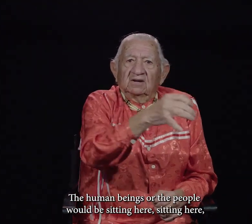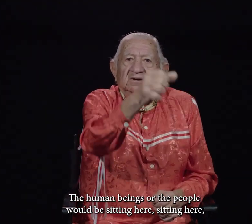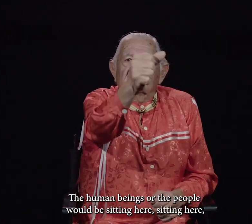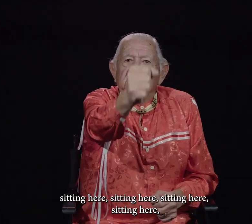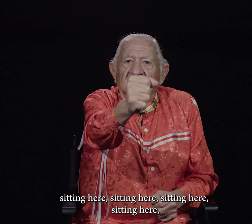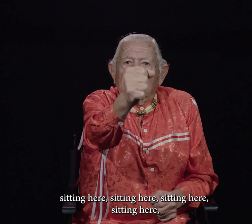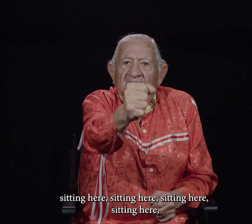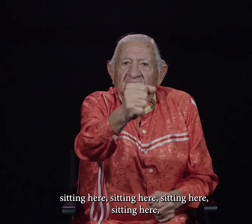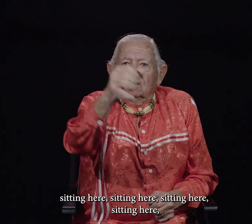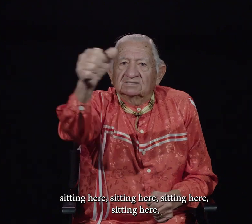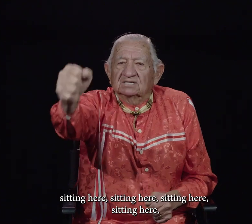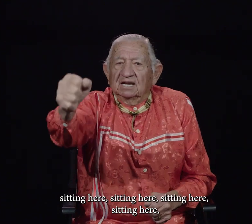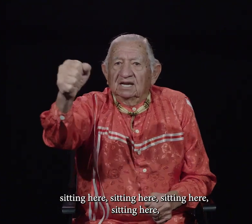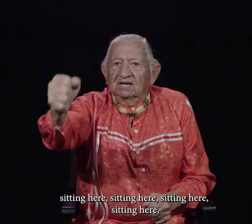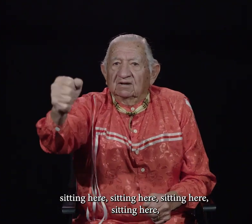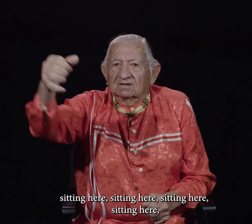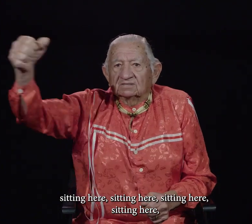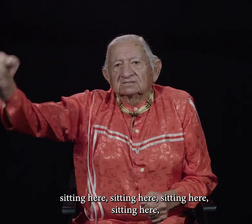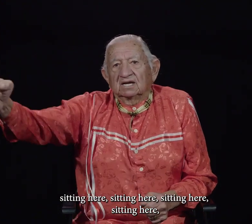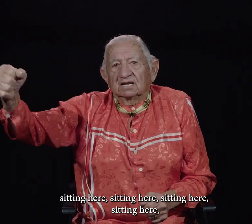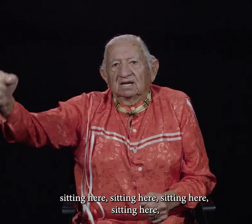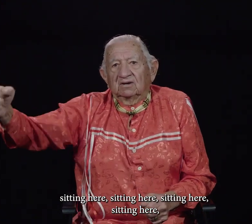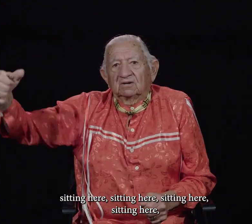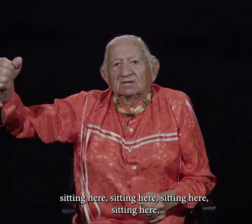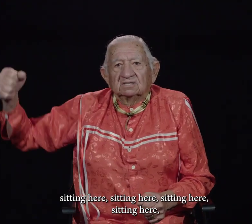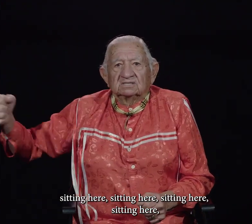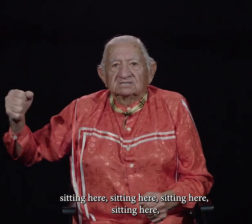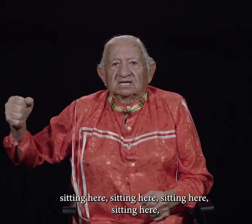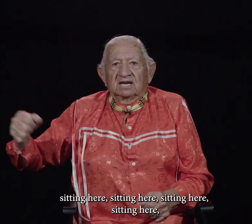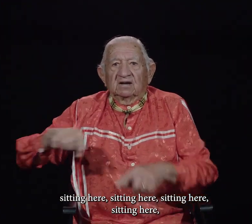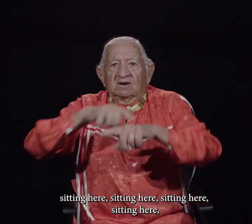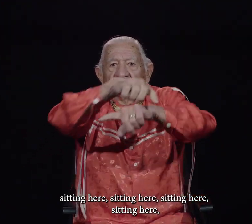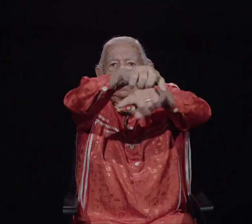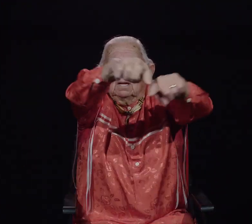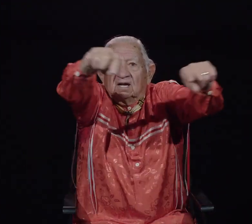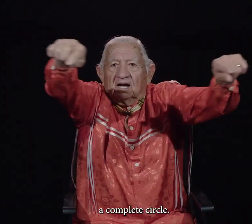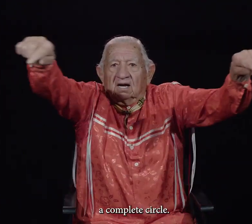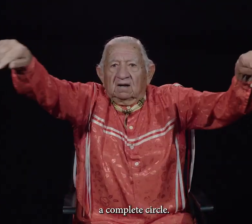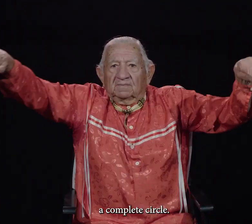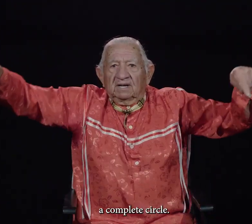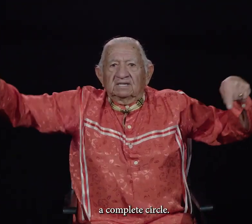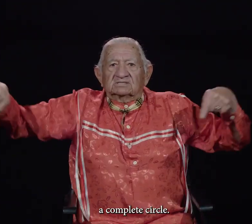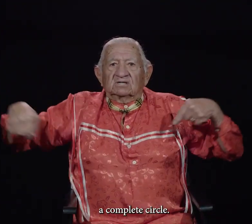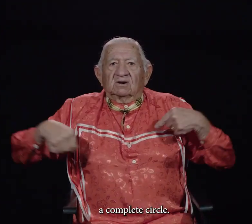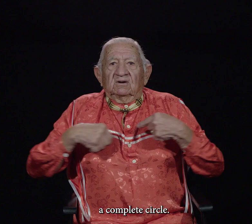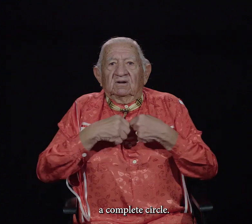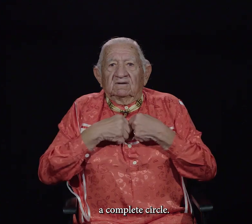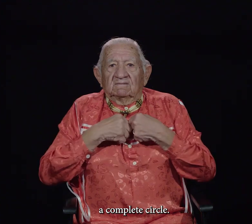here, sitting here, sitting here, sitting here, sitting here, a complete circle